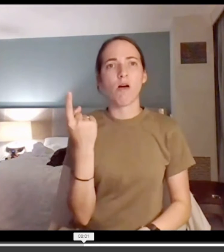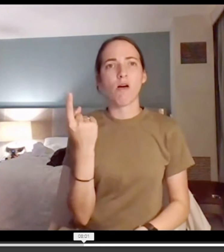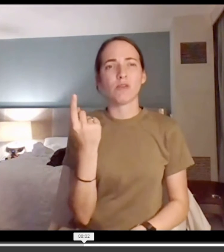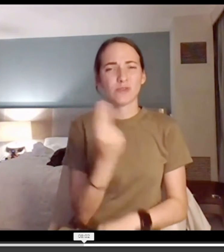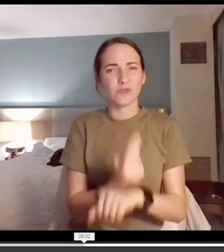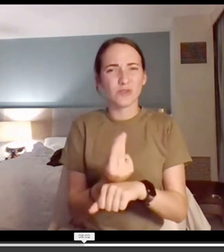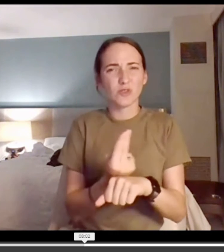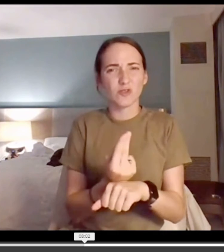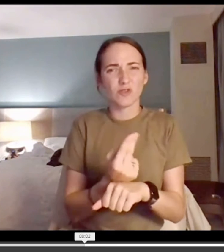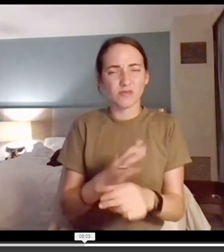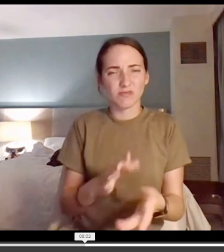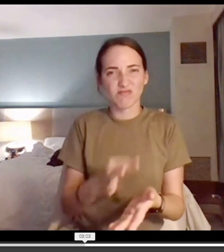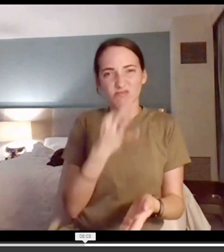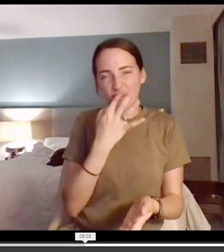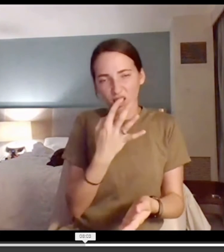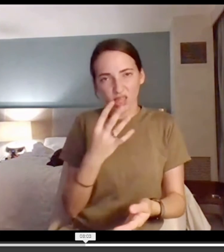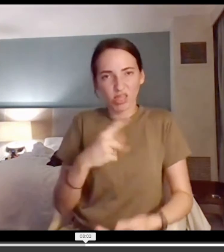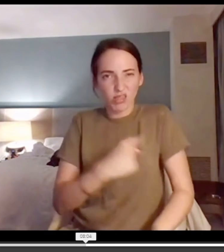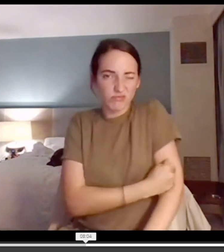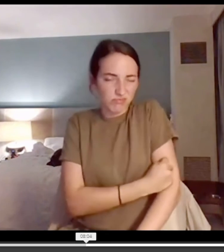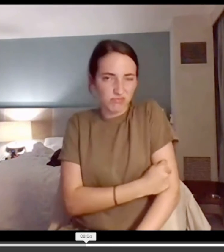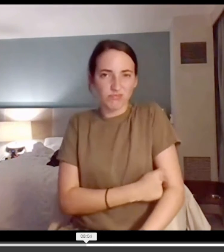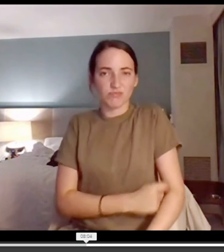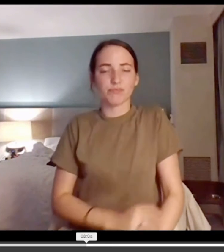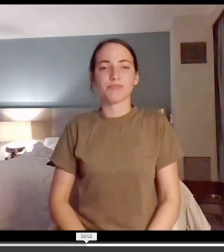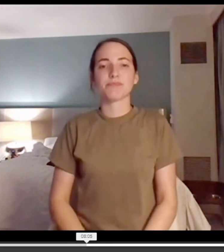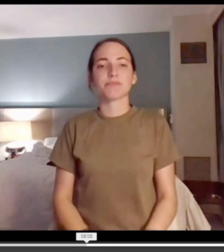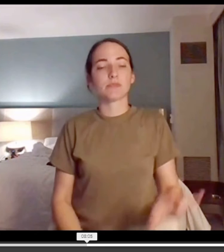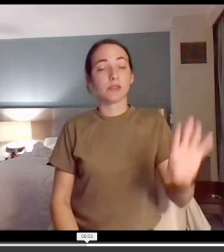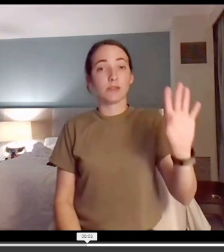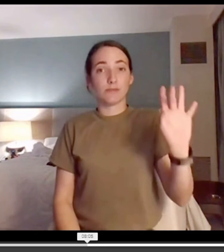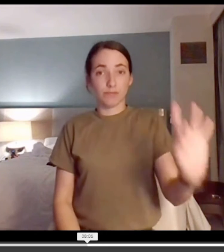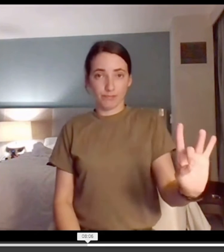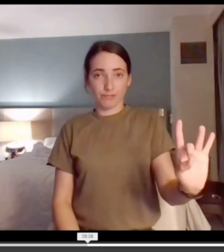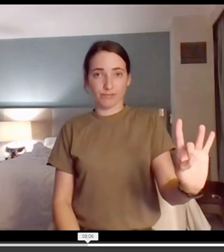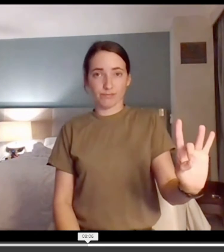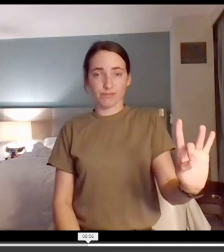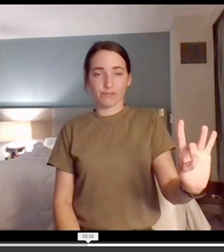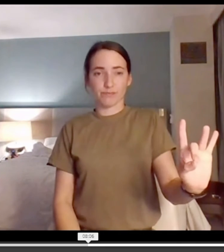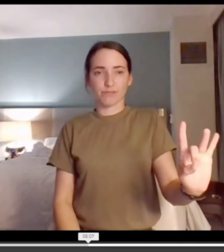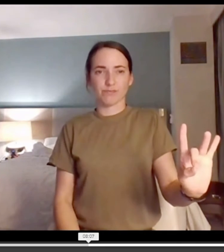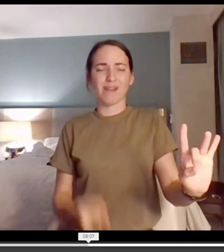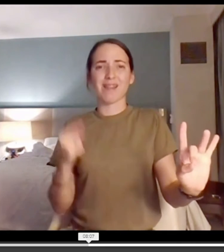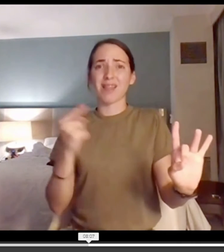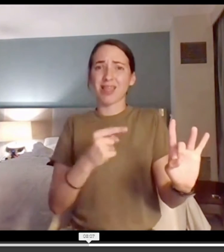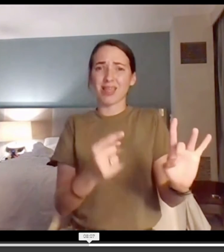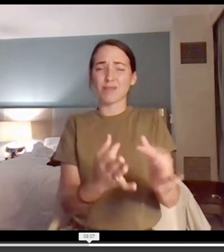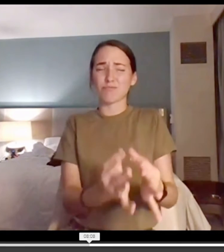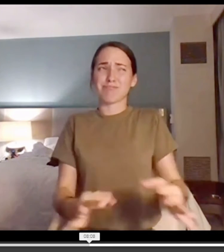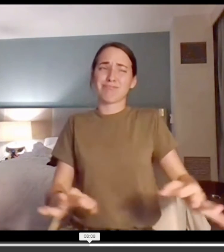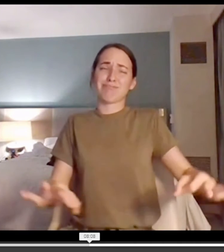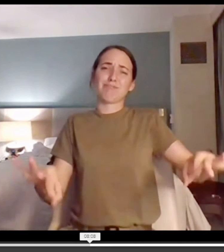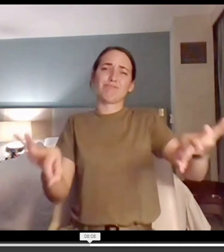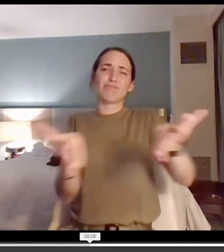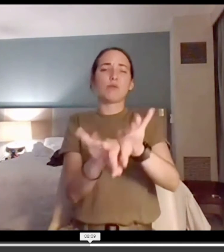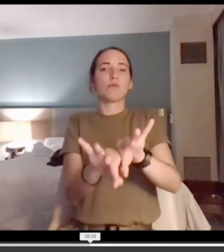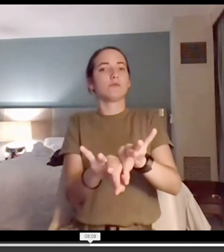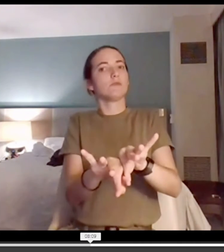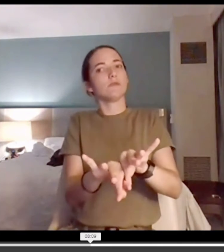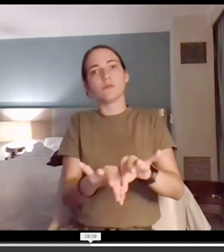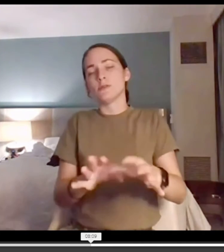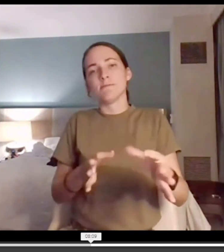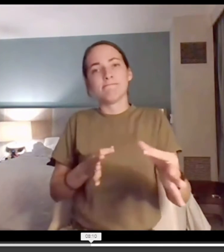narcotic drugs that are out there nowadays. And last, I think number 8 would be, and I think this is really important, this is something I emphasize to my clients a